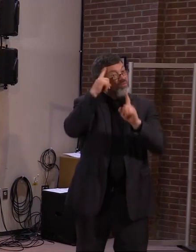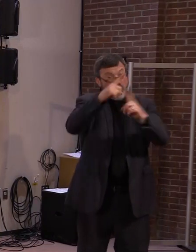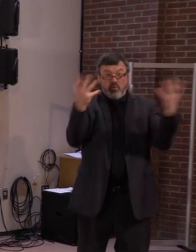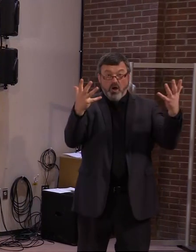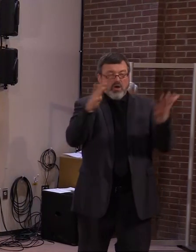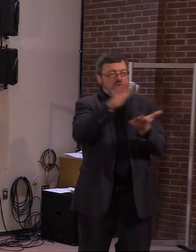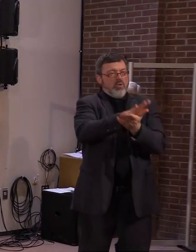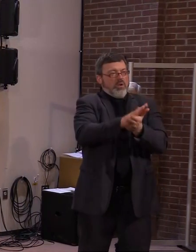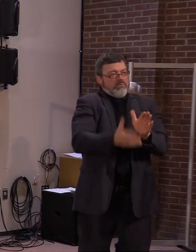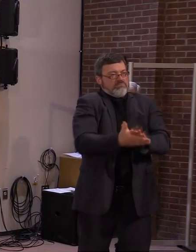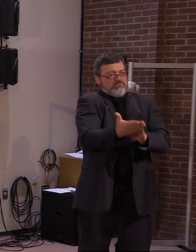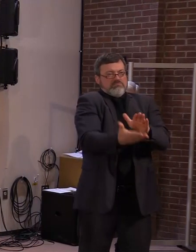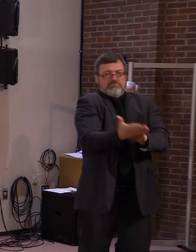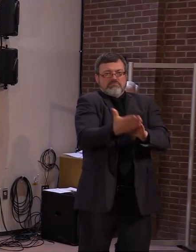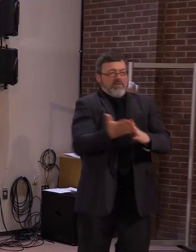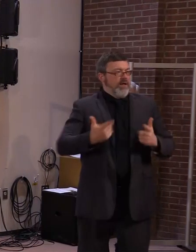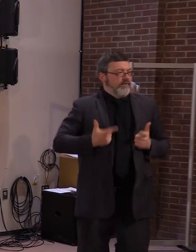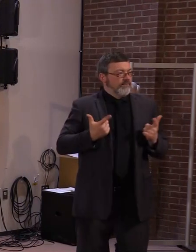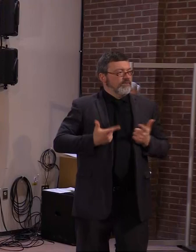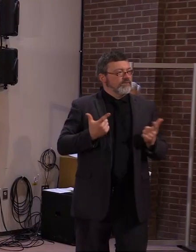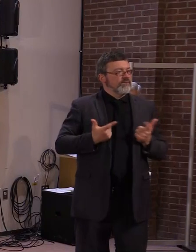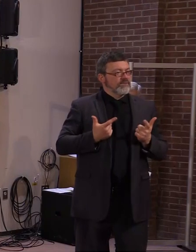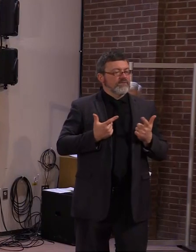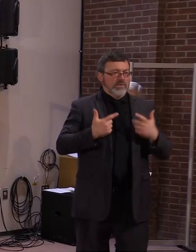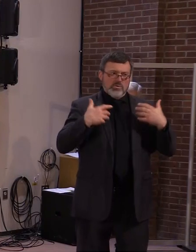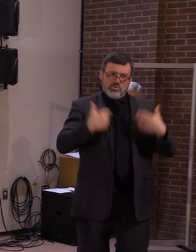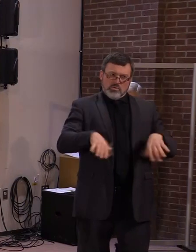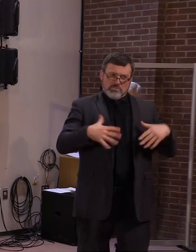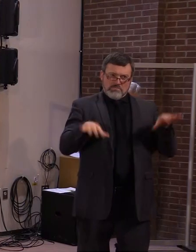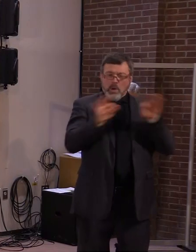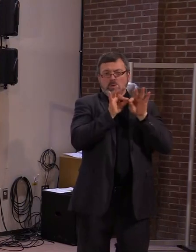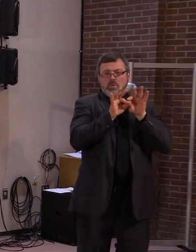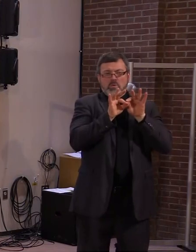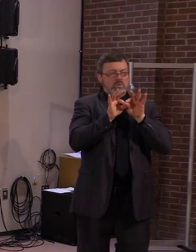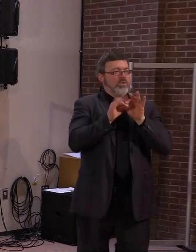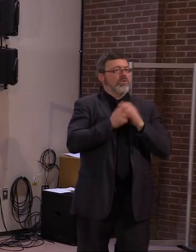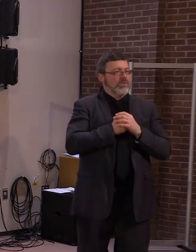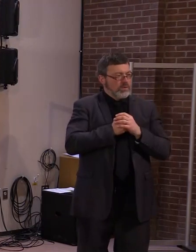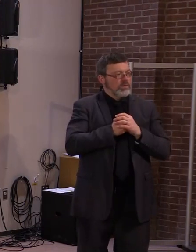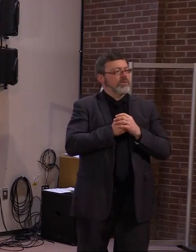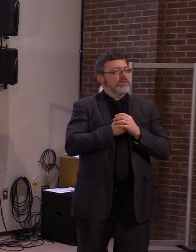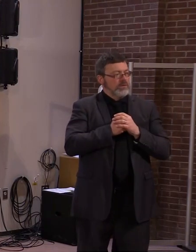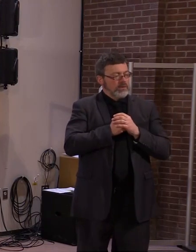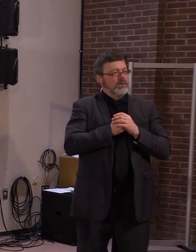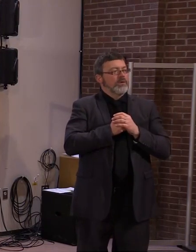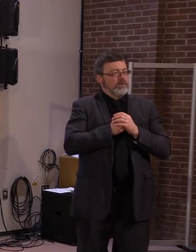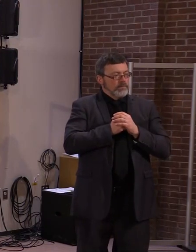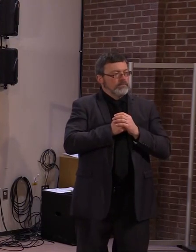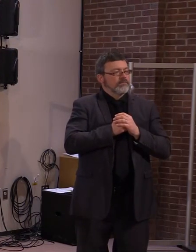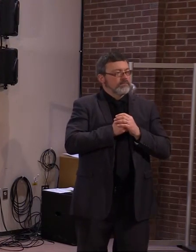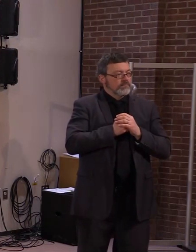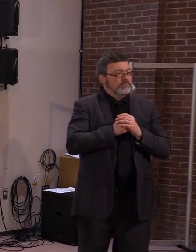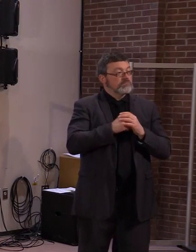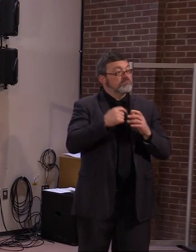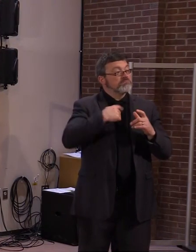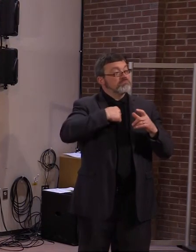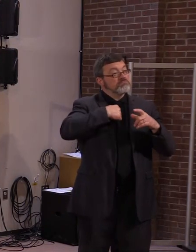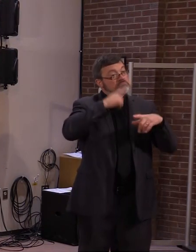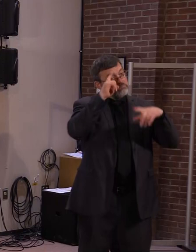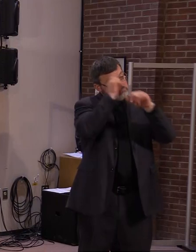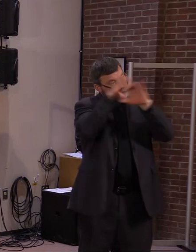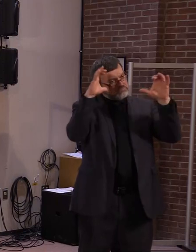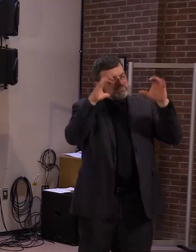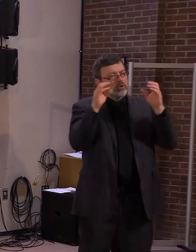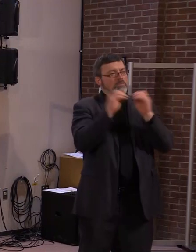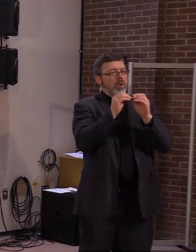and the local and regional levels to support educational recovery needs for our students. And I expect we'll have that opportunity to launch a more focused effort in that